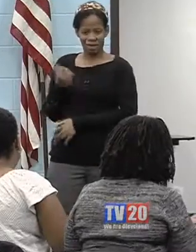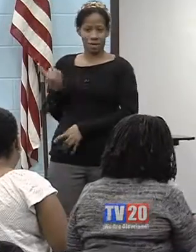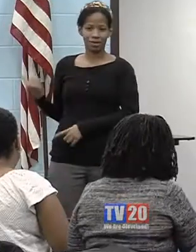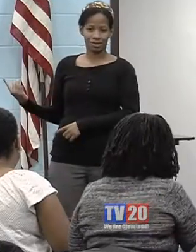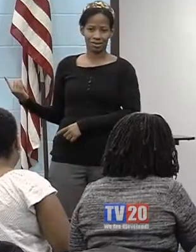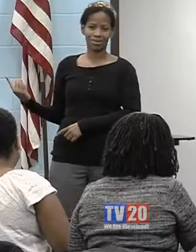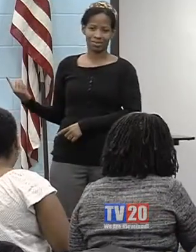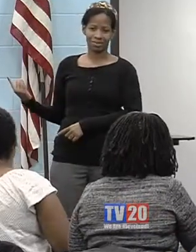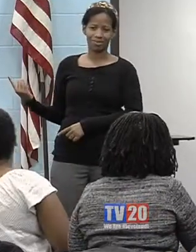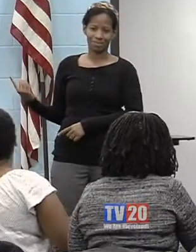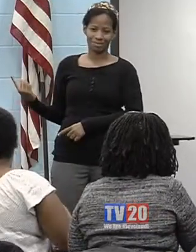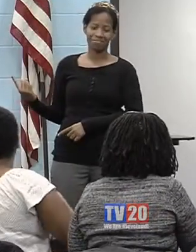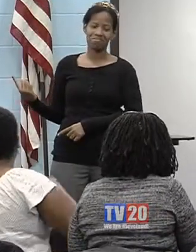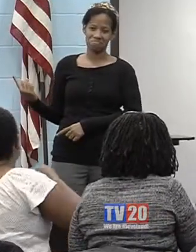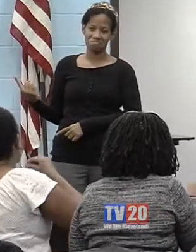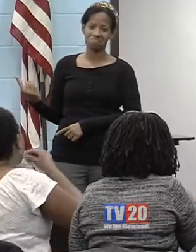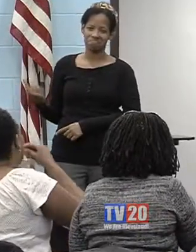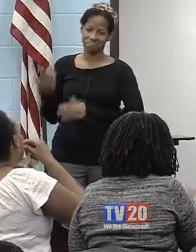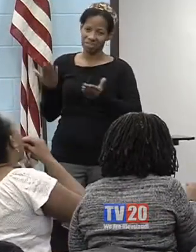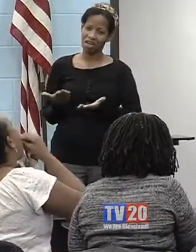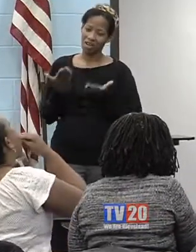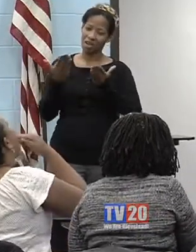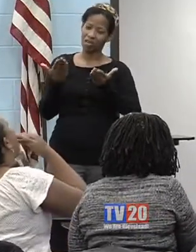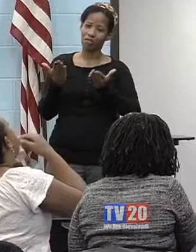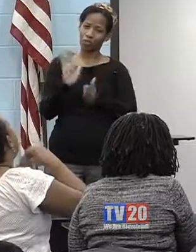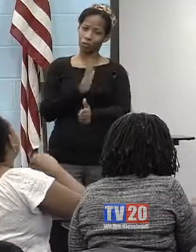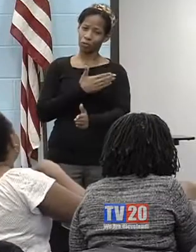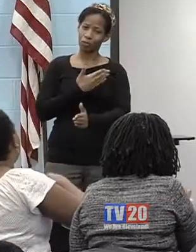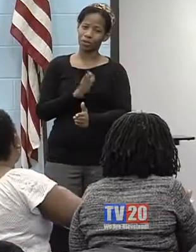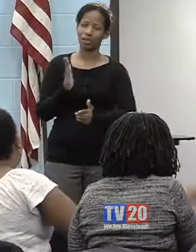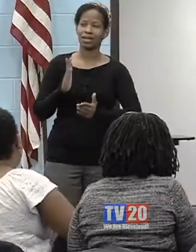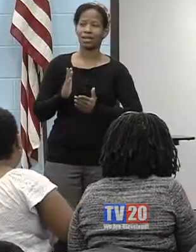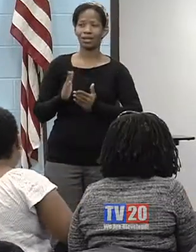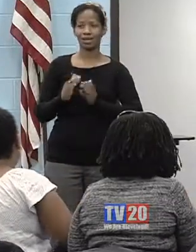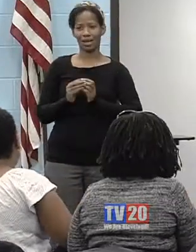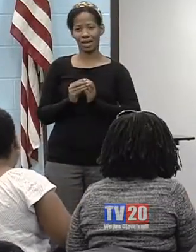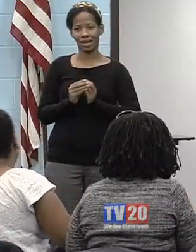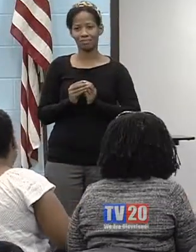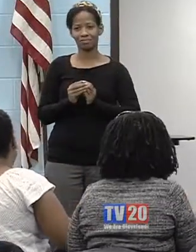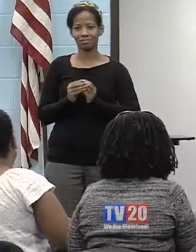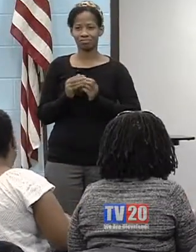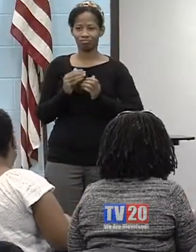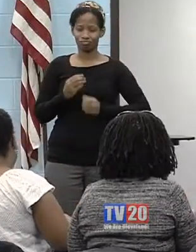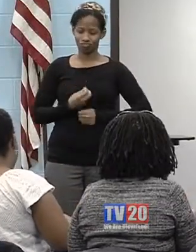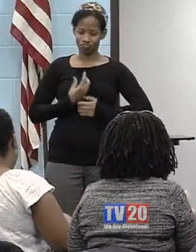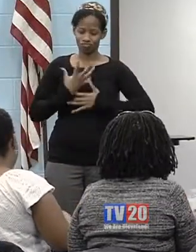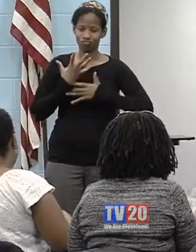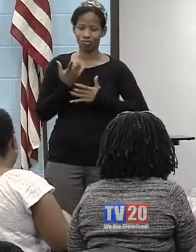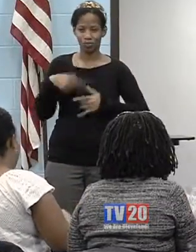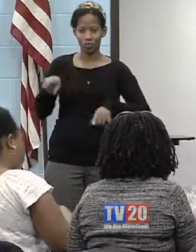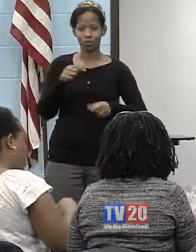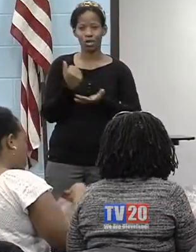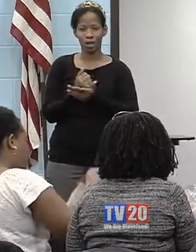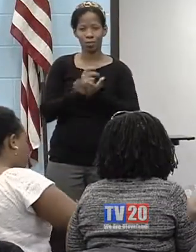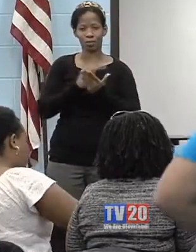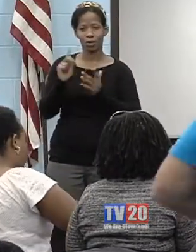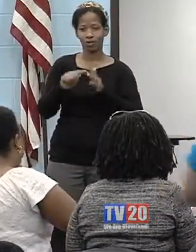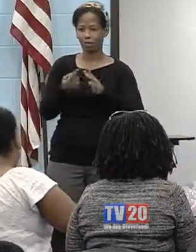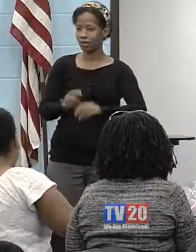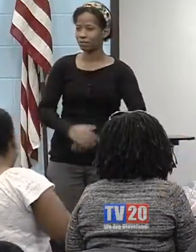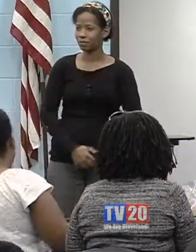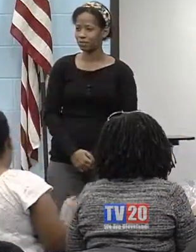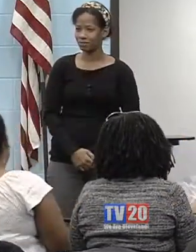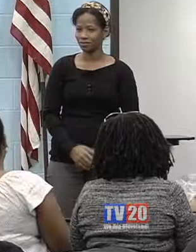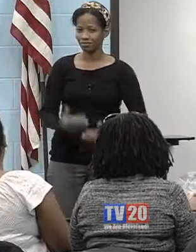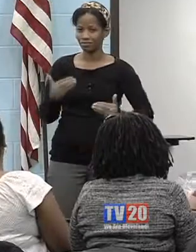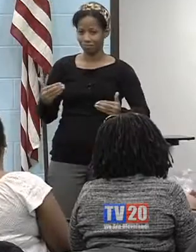we're delighted they're gonna offer both a patriotic tune and an inspirational tune to get our program started.